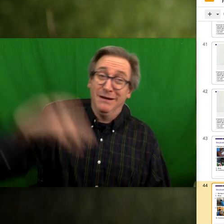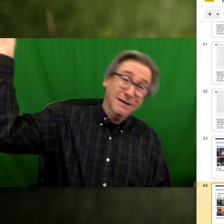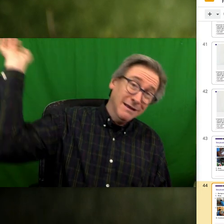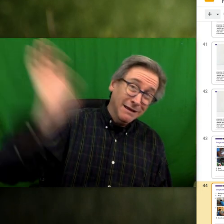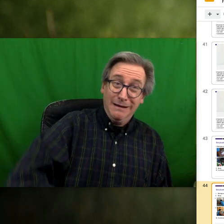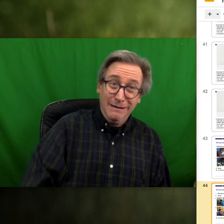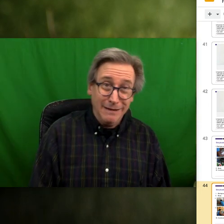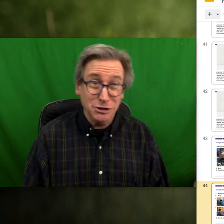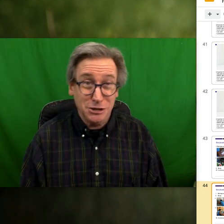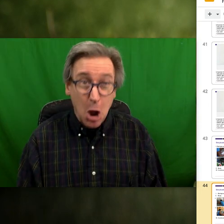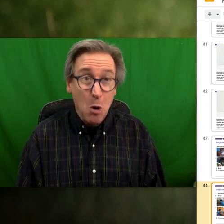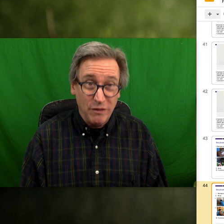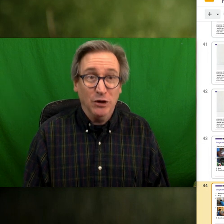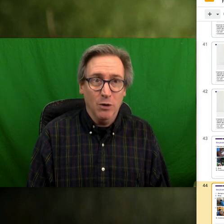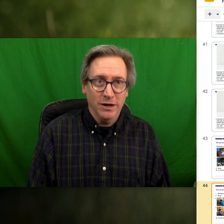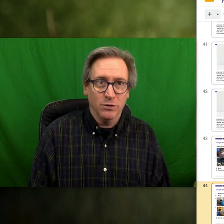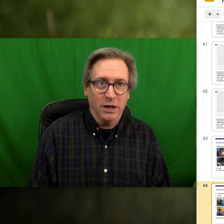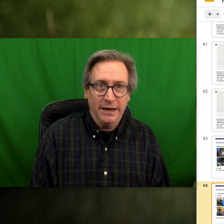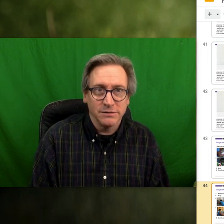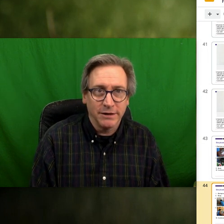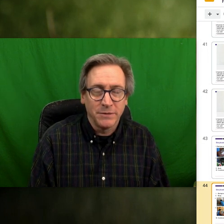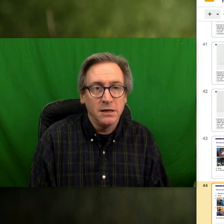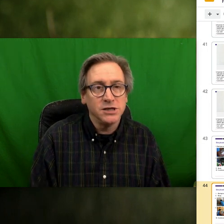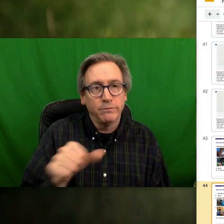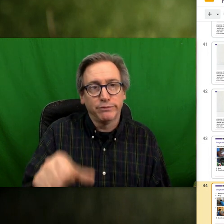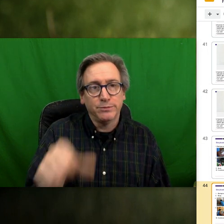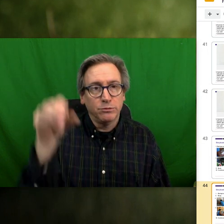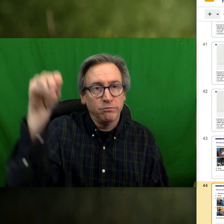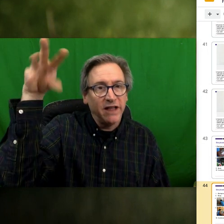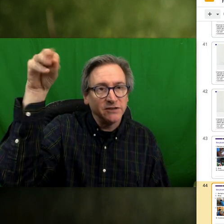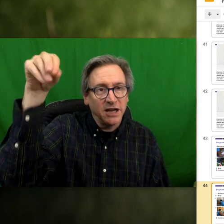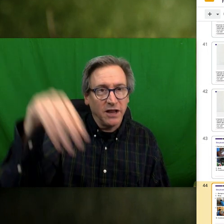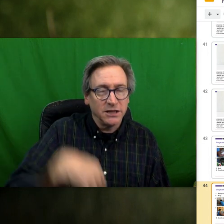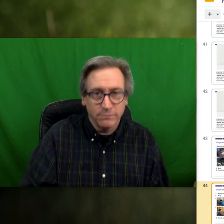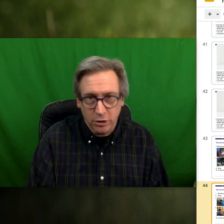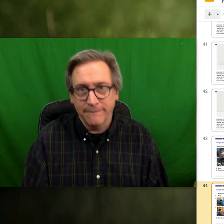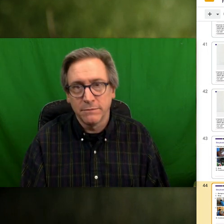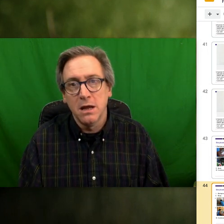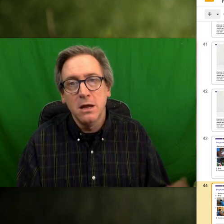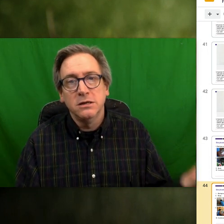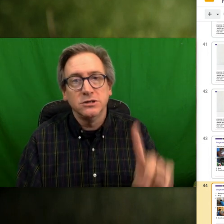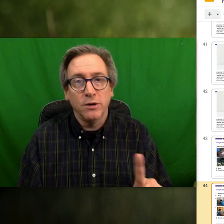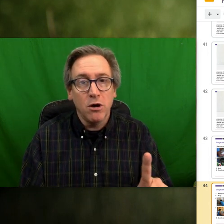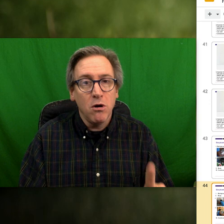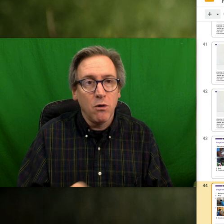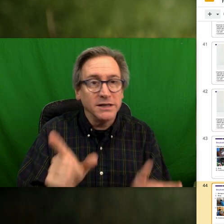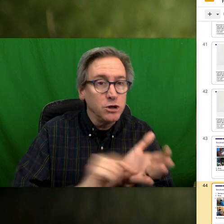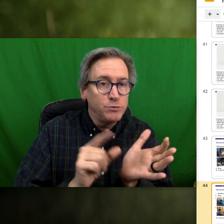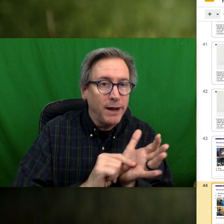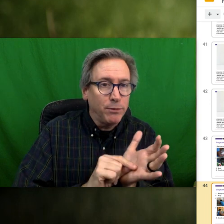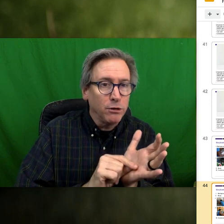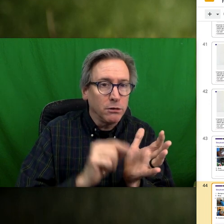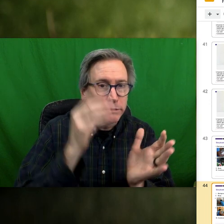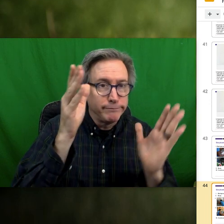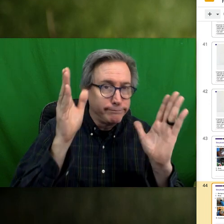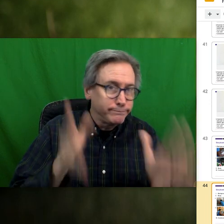point, they should know that you know what a door light is, right? So flash, flash, flash. Okay. So I go,